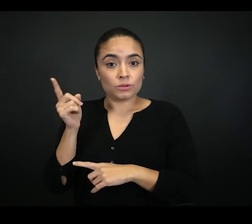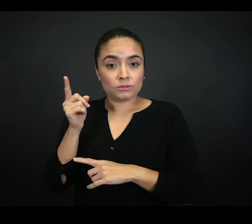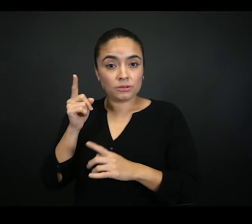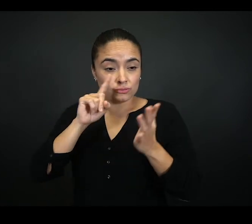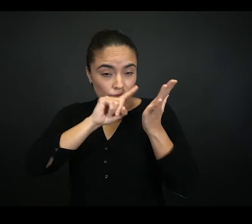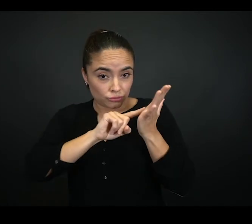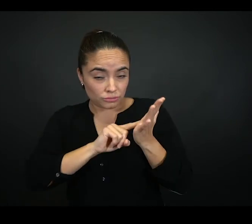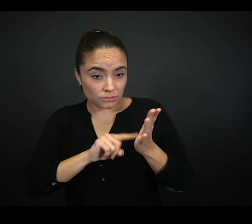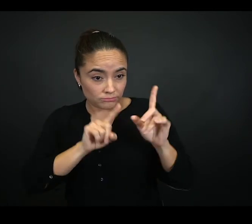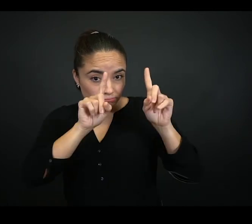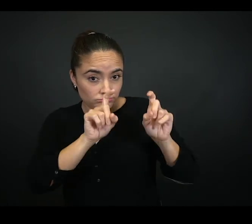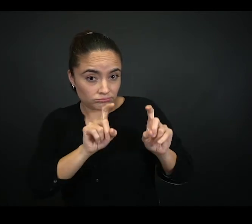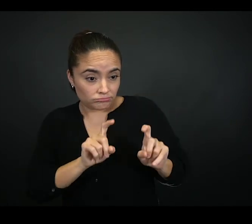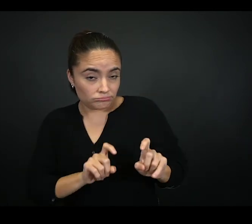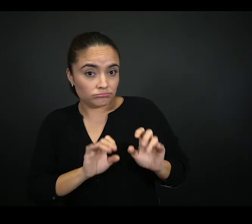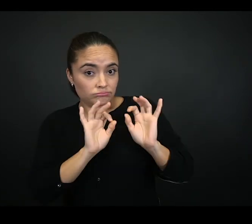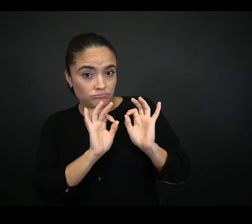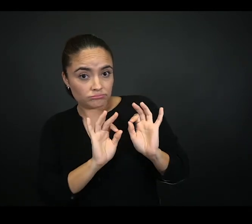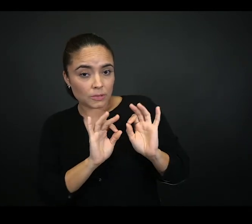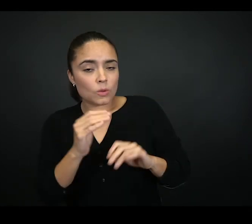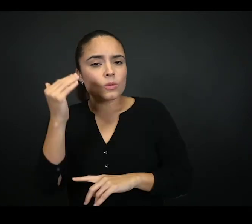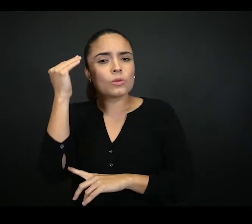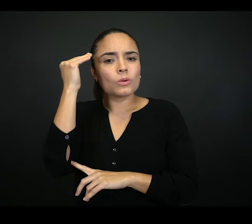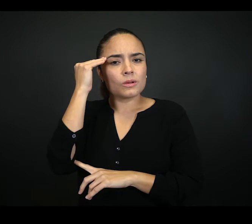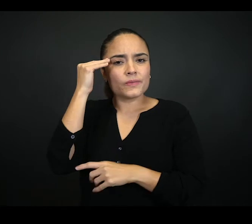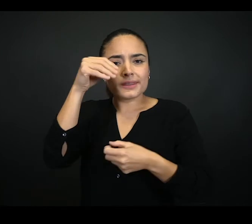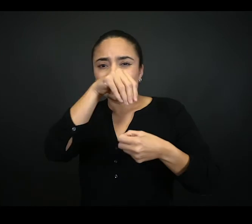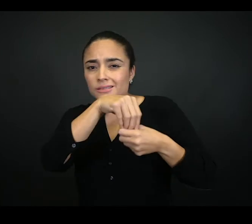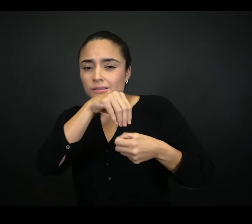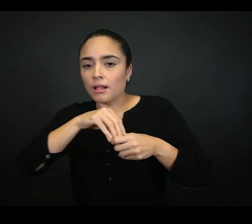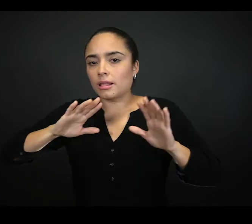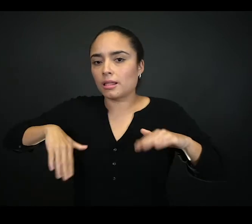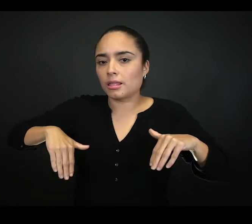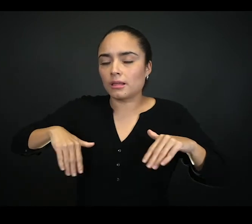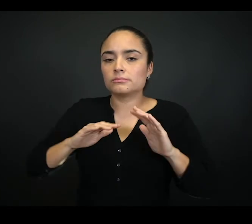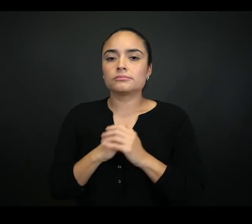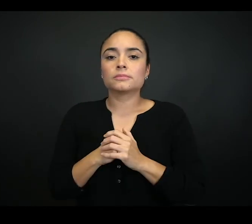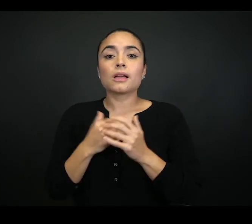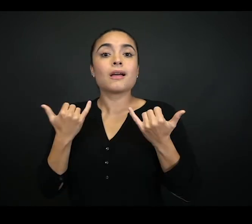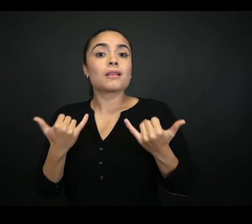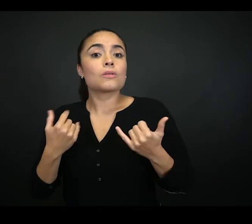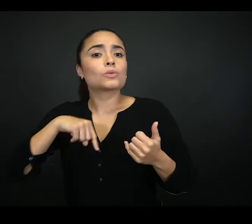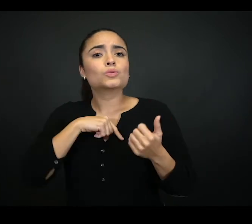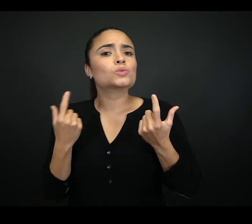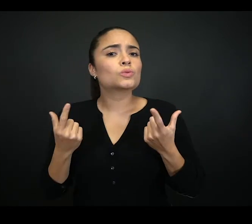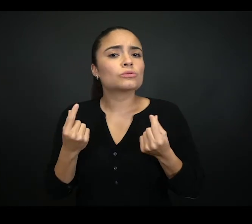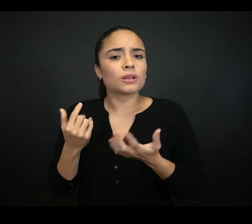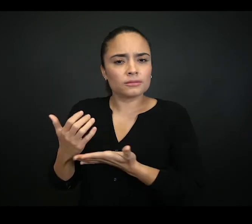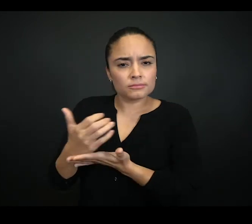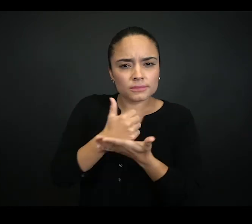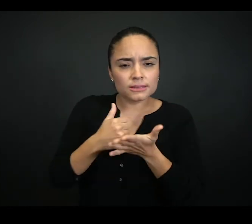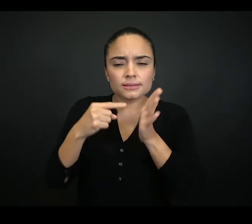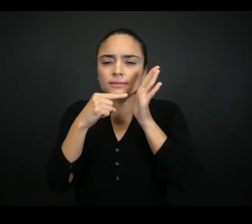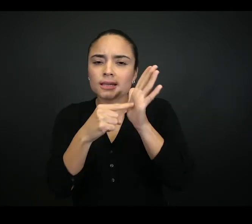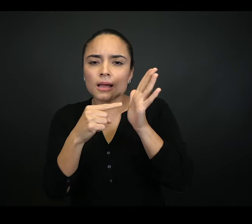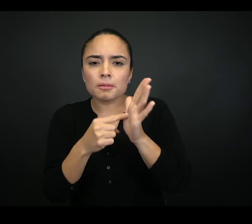what's in here, and then I can make an informed decision about whether or not I'm going to use it. We'll get there at some point, but right